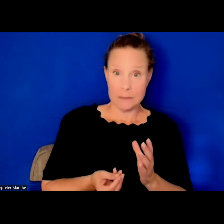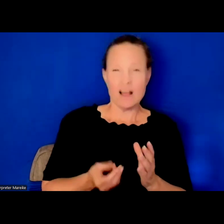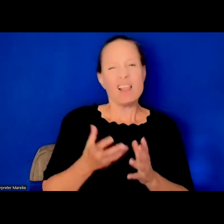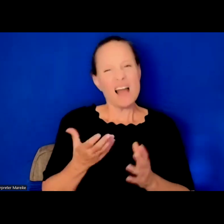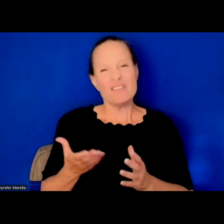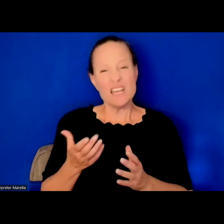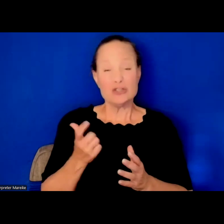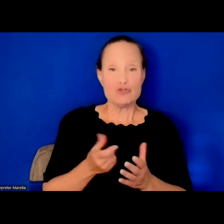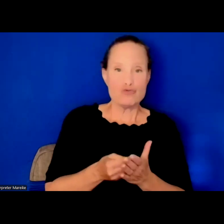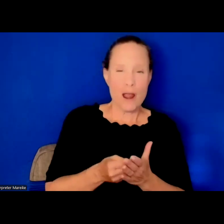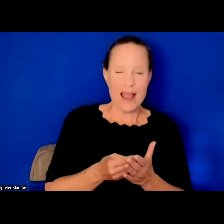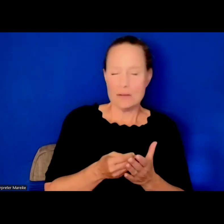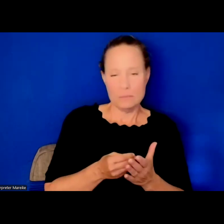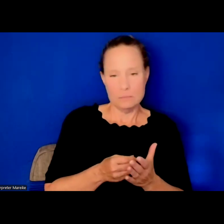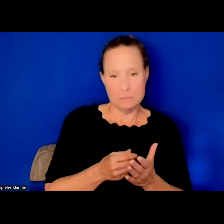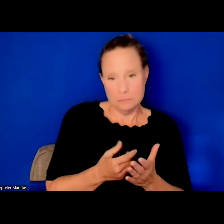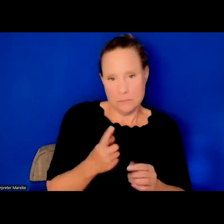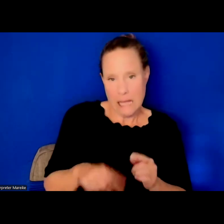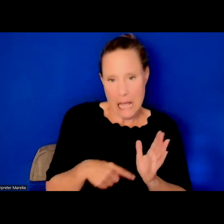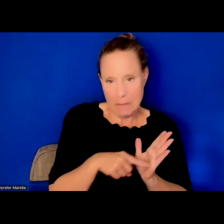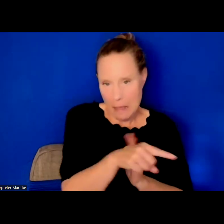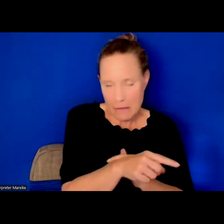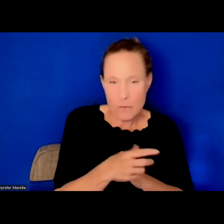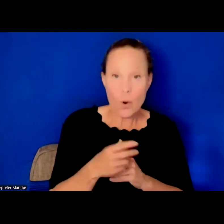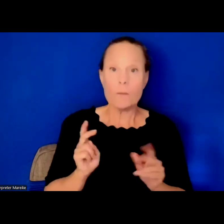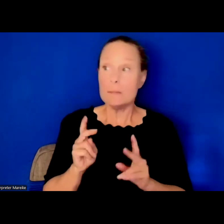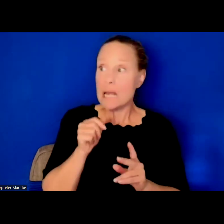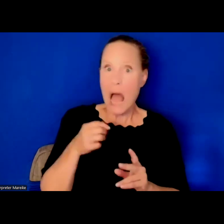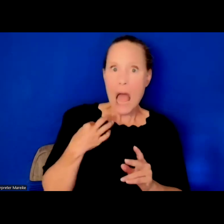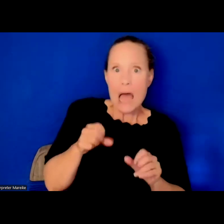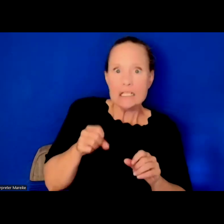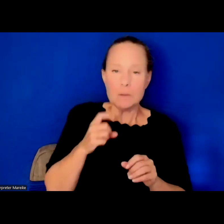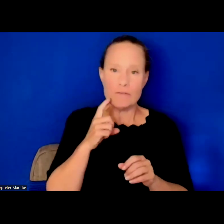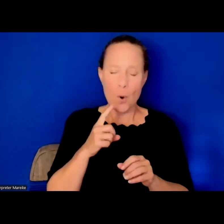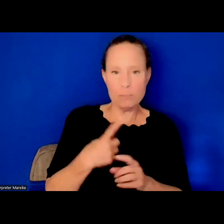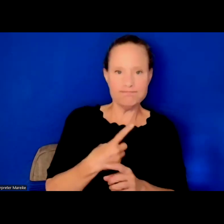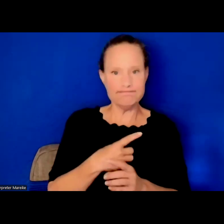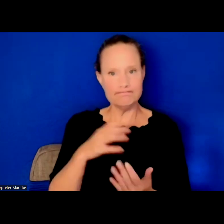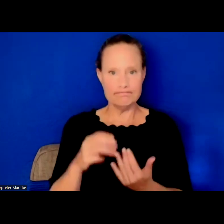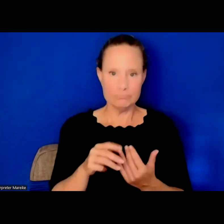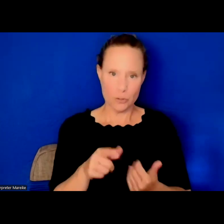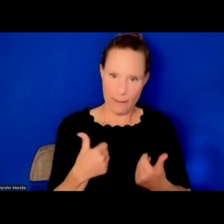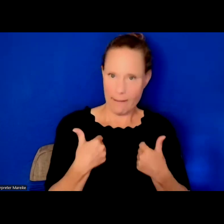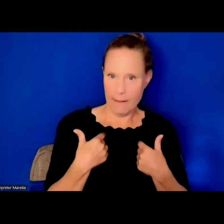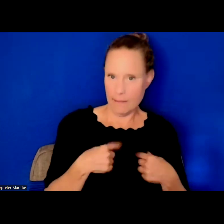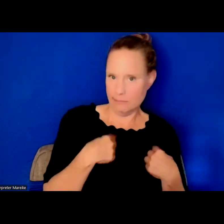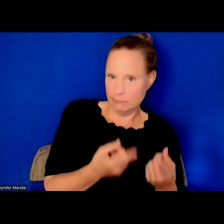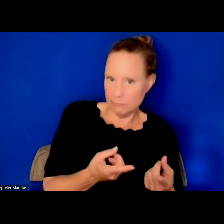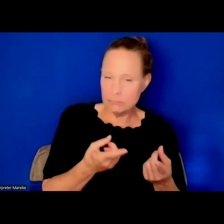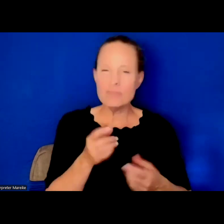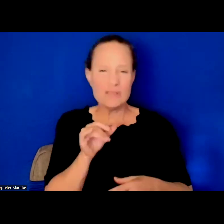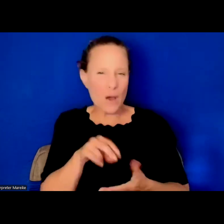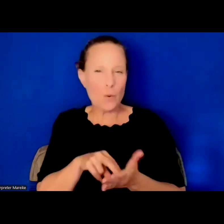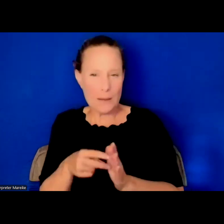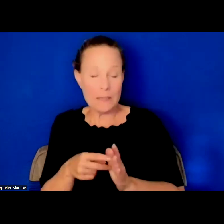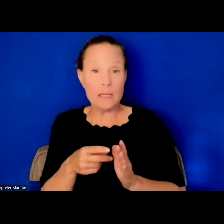or people that aren't eligible for the programs that you administer. And so that's what I meant by